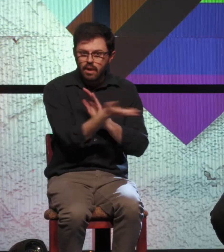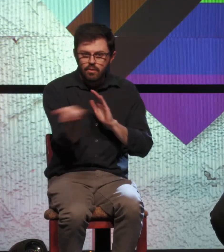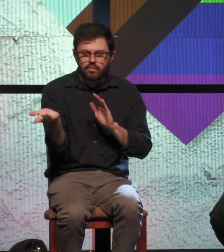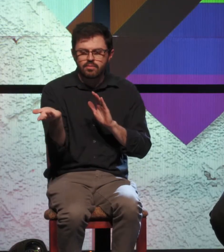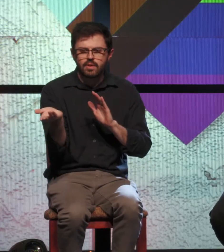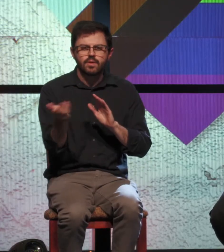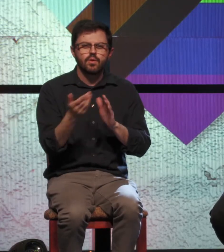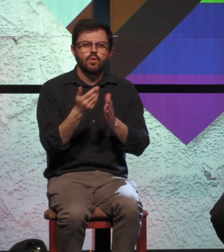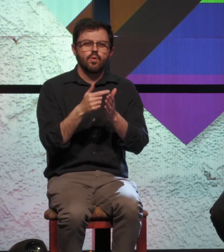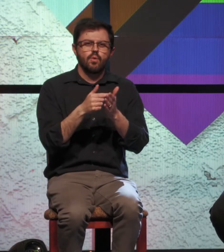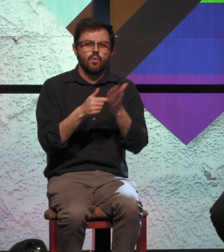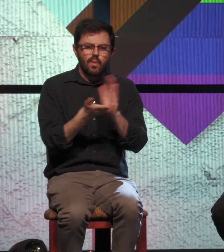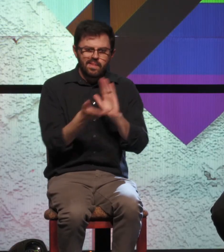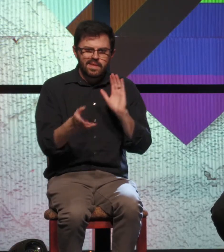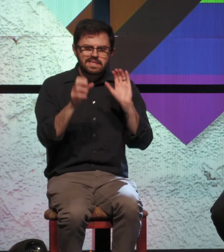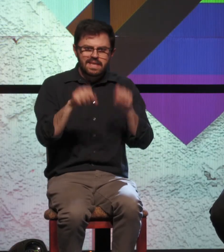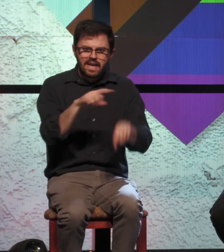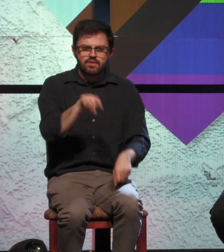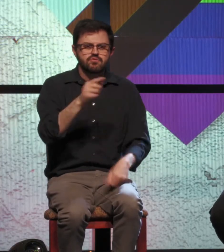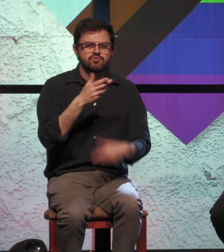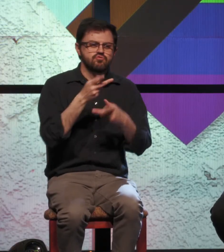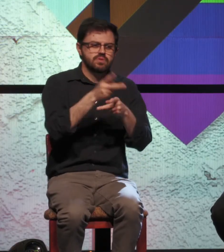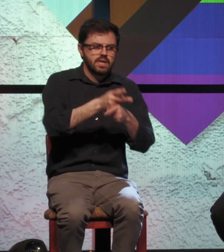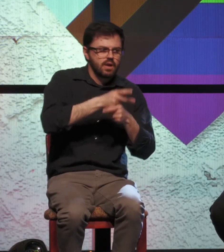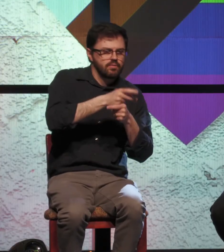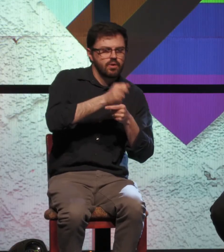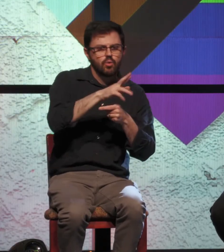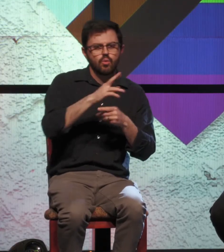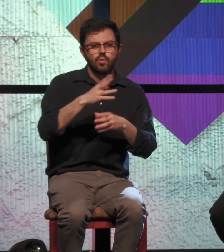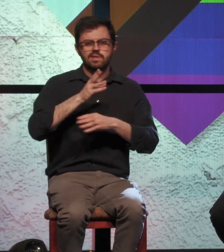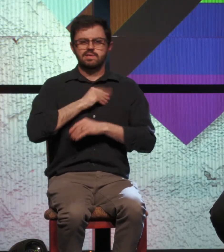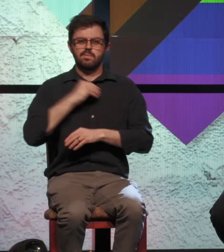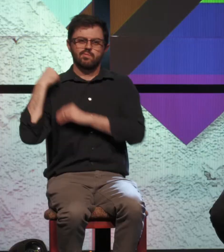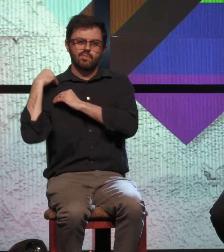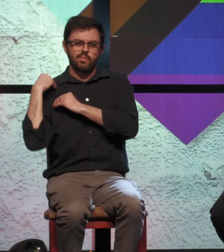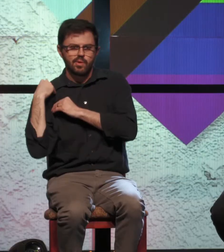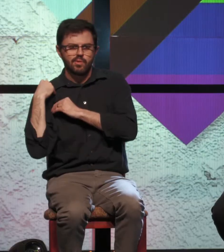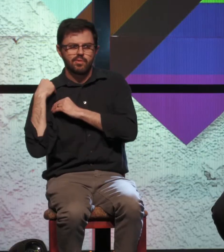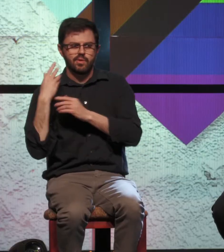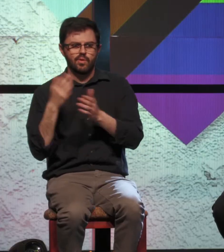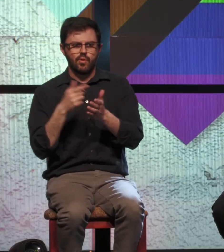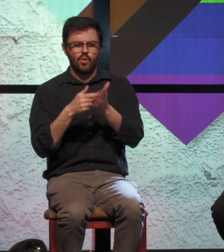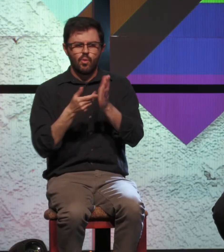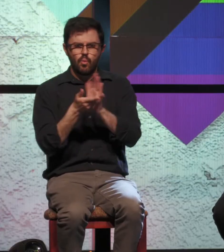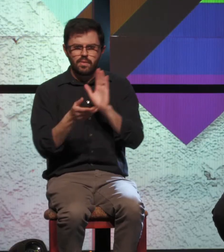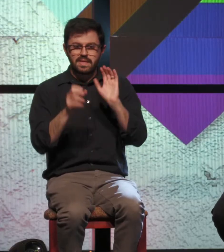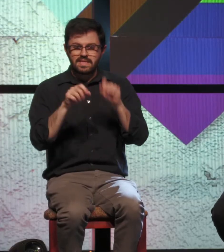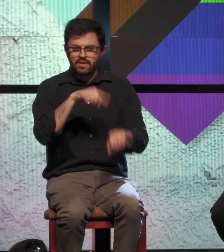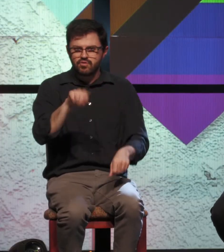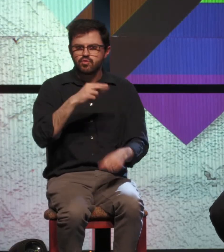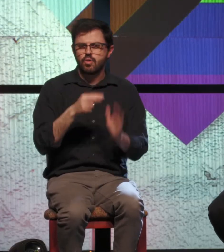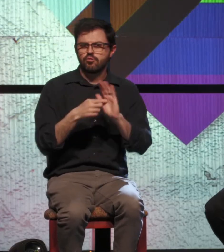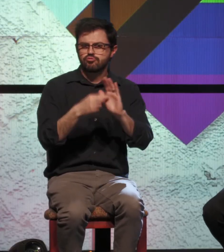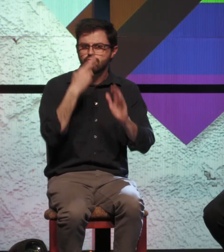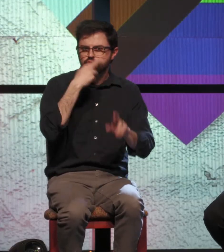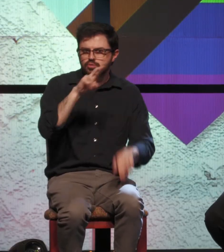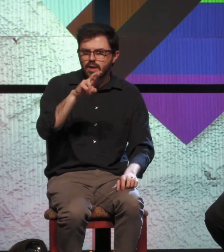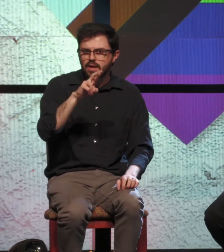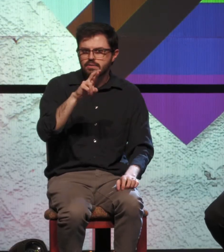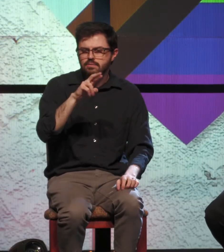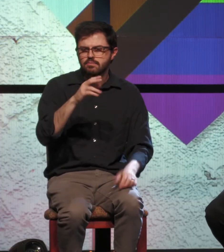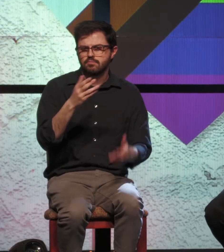can you take responsibility for? What can you respect? What can you know? Right? Those four aspects of genuine love.